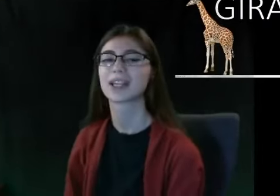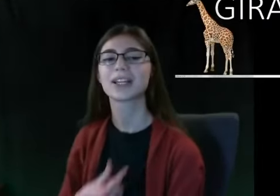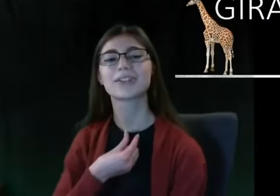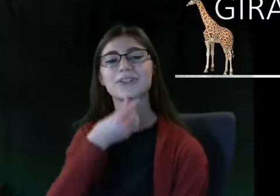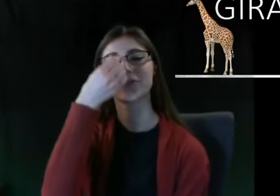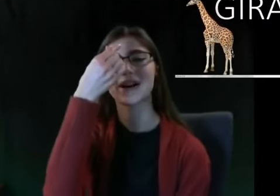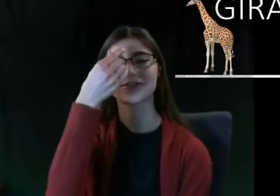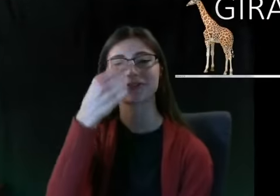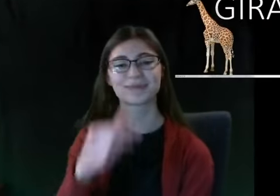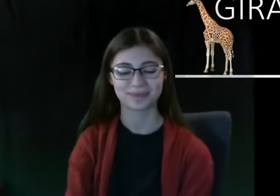Giraffe.